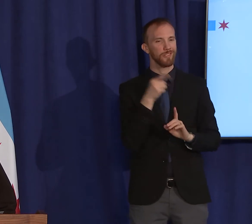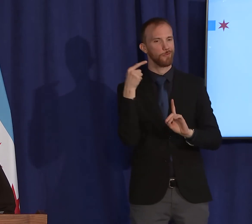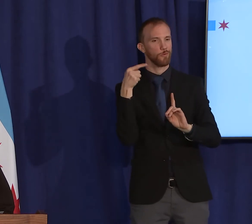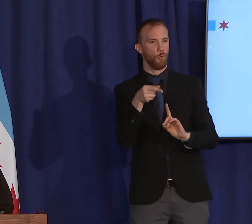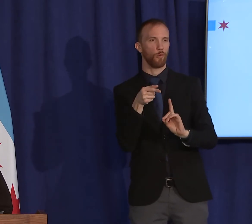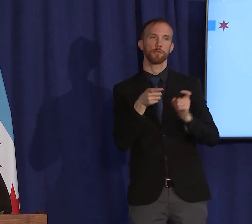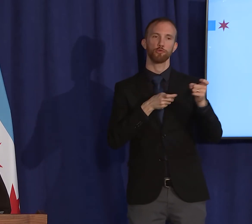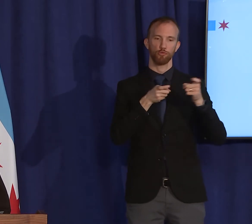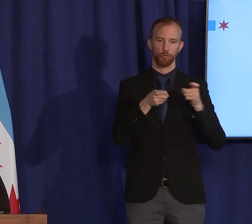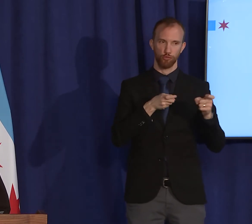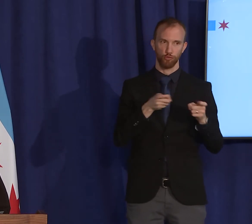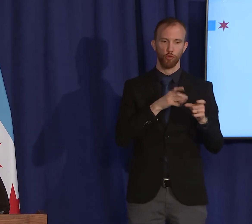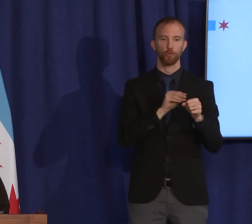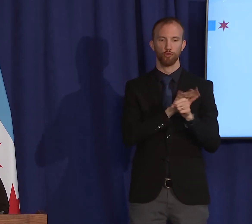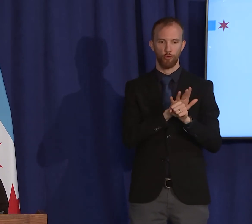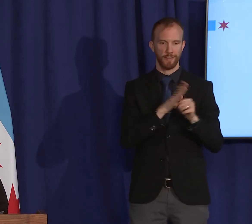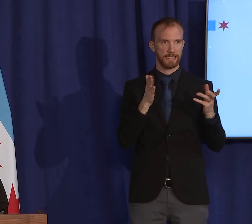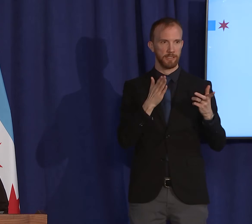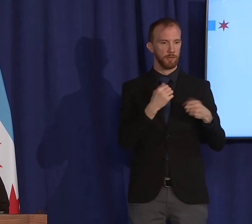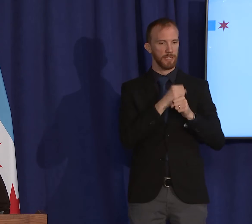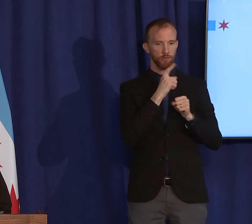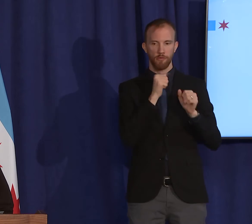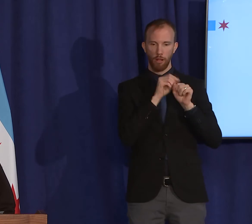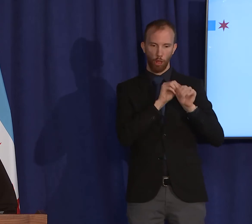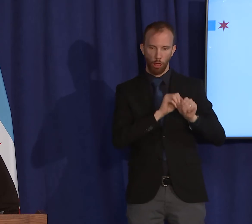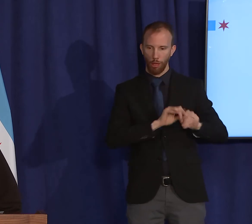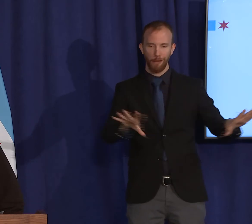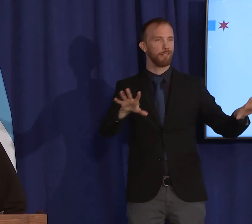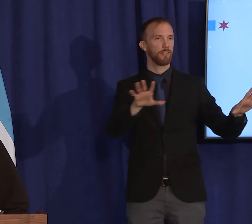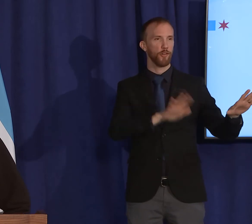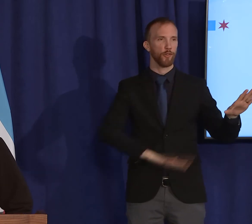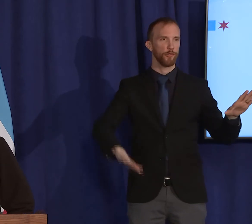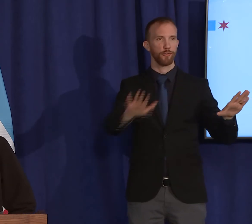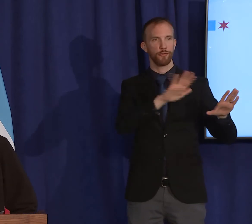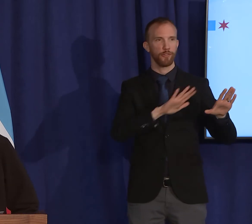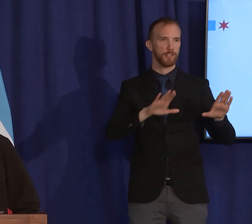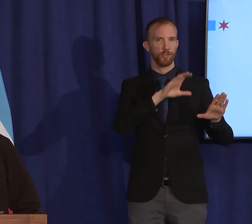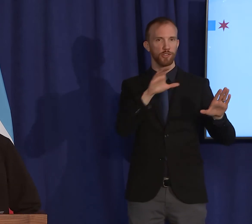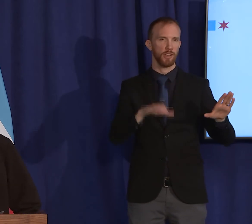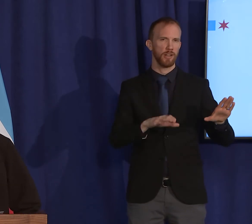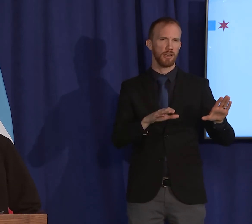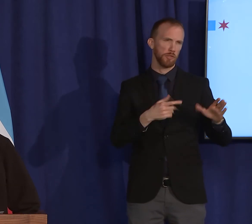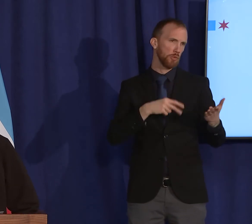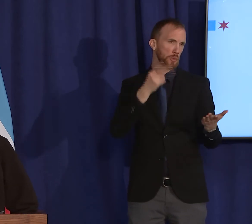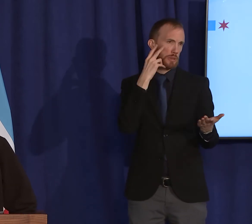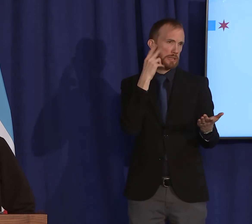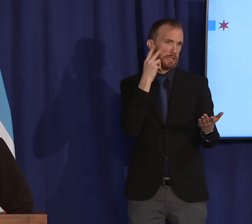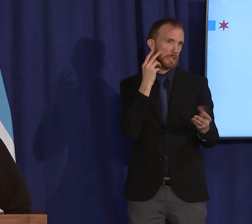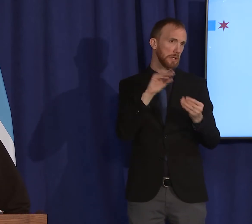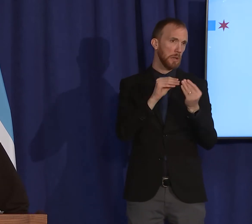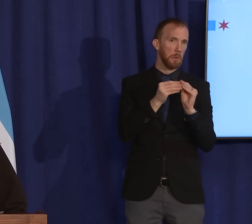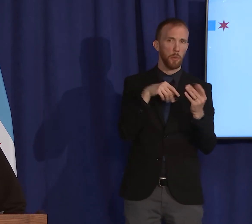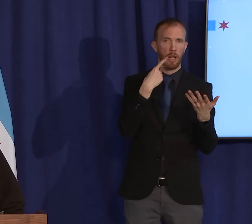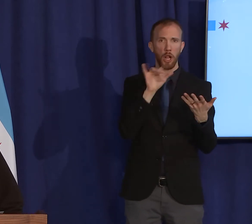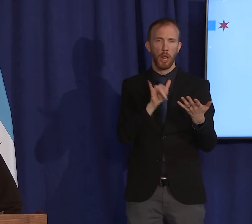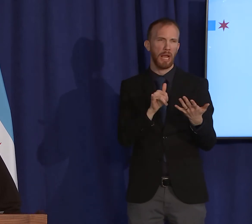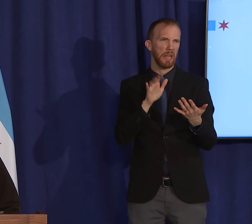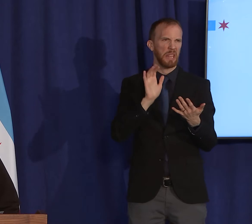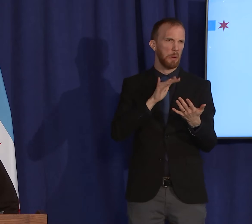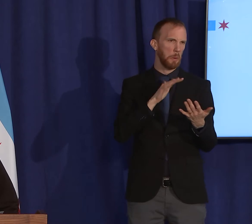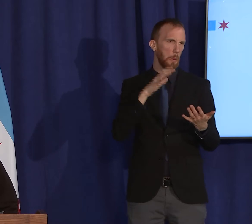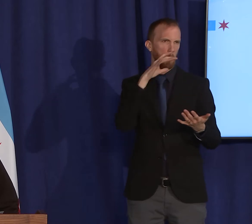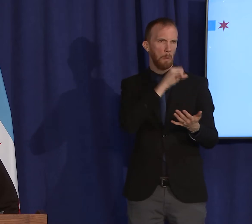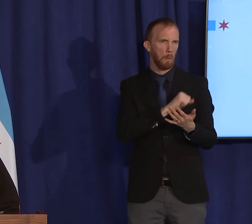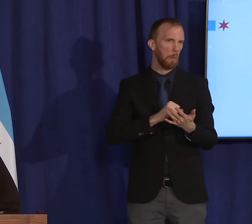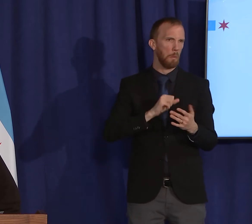controlled here in Chicago and across the country, and we'll see what that number looks like. That was an estimate based on other prior infectious